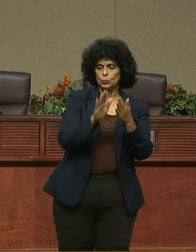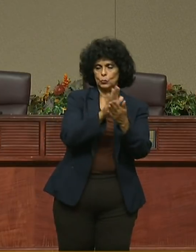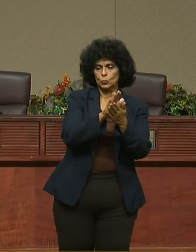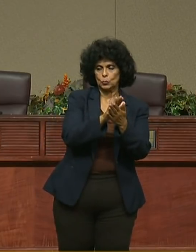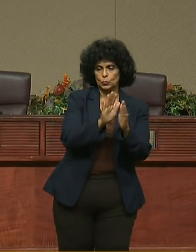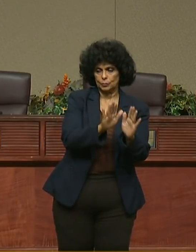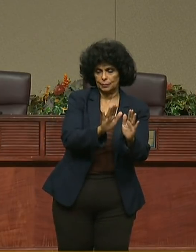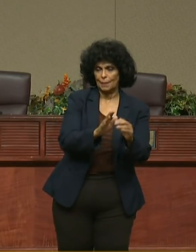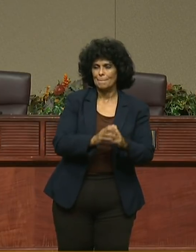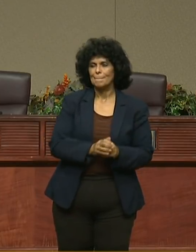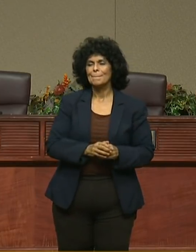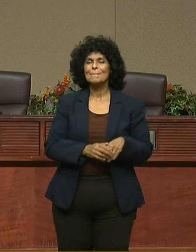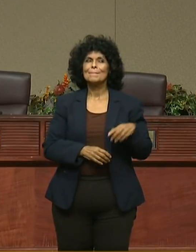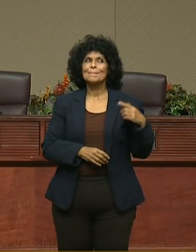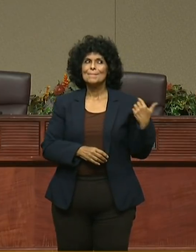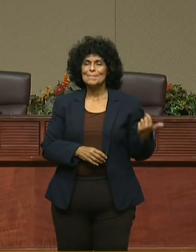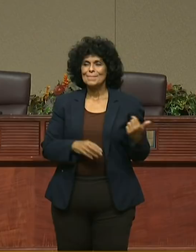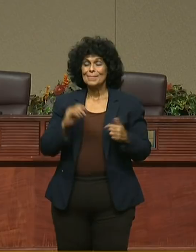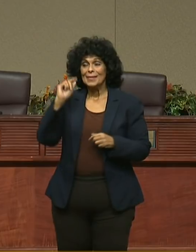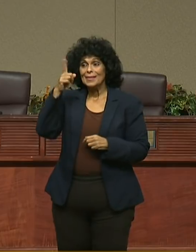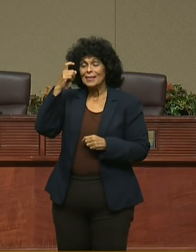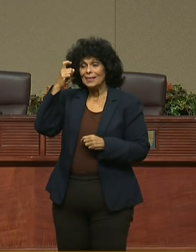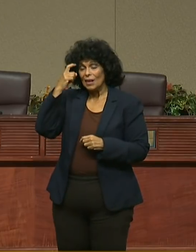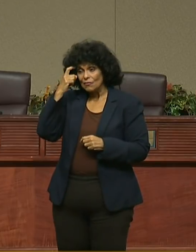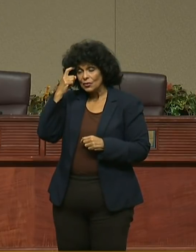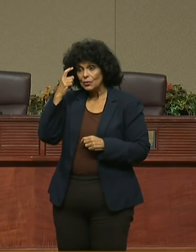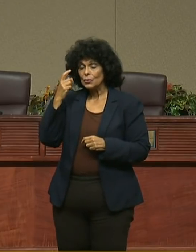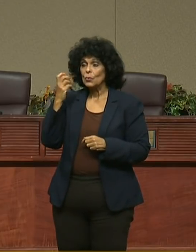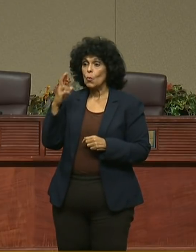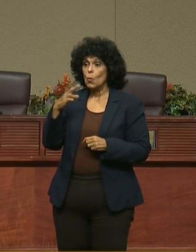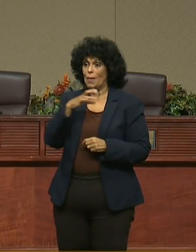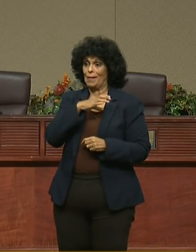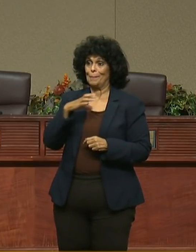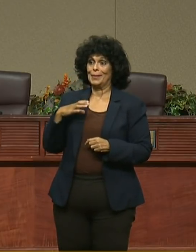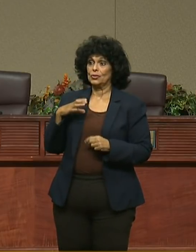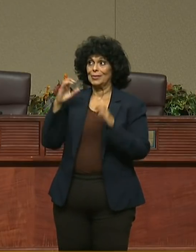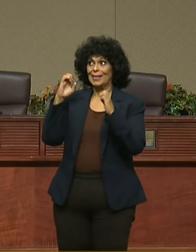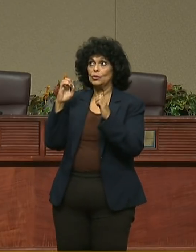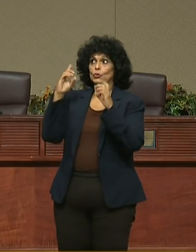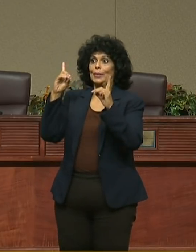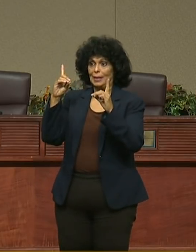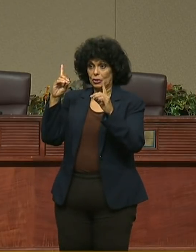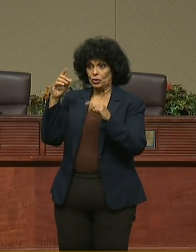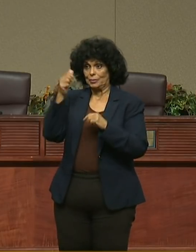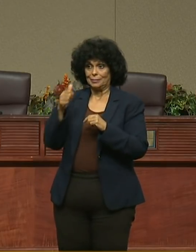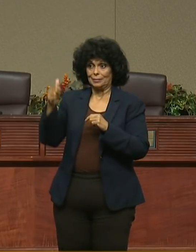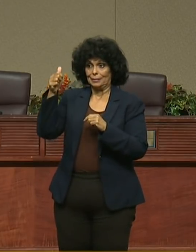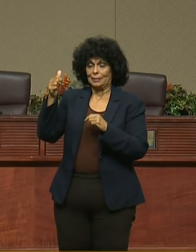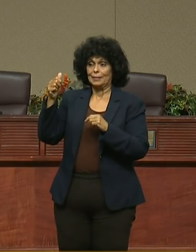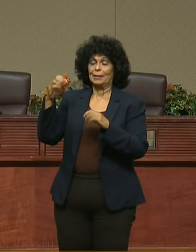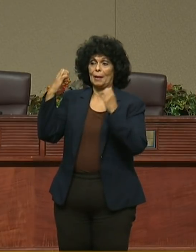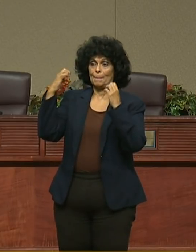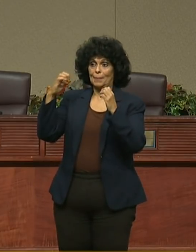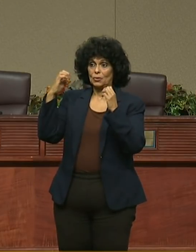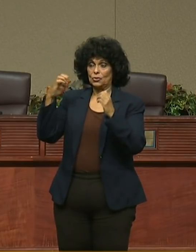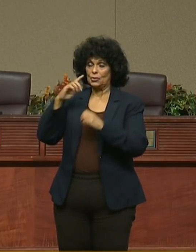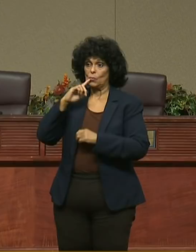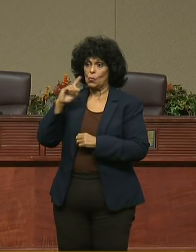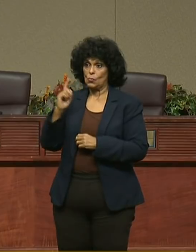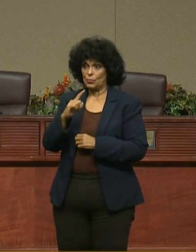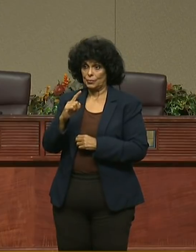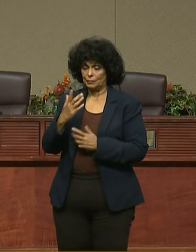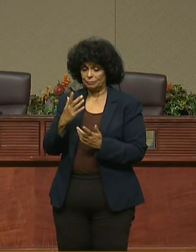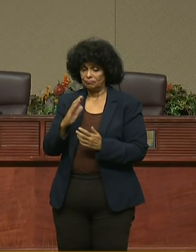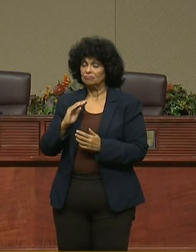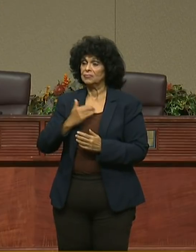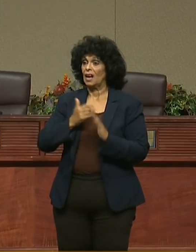The interpretation of the governor or the Commissioner of Education's emergency order by our legal is